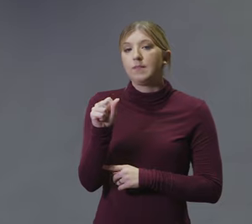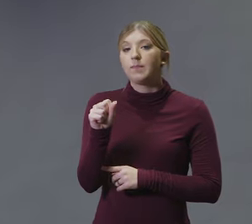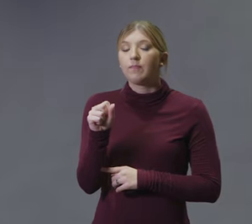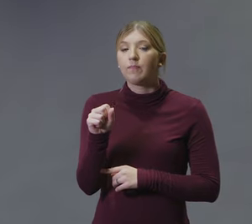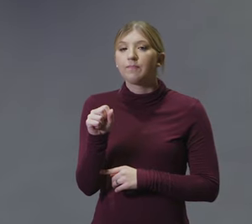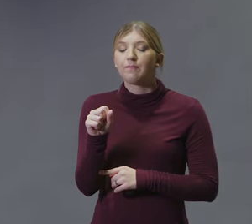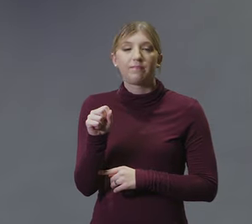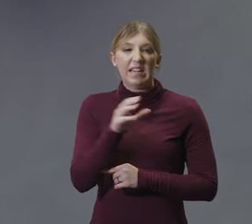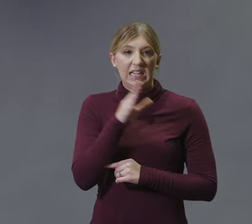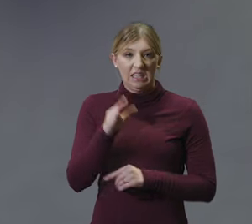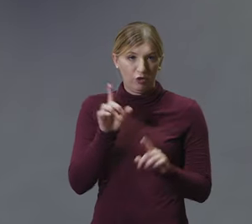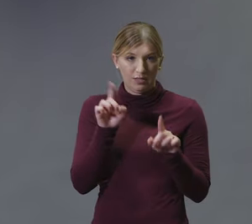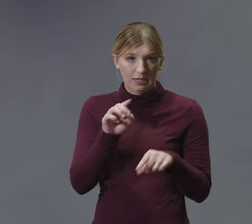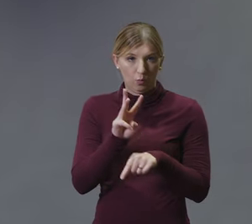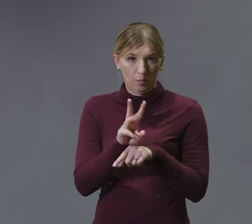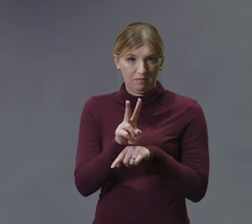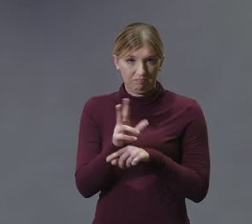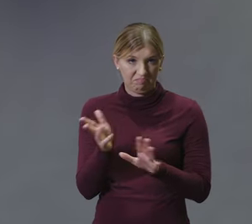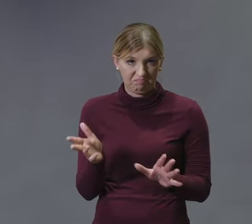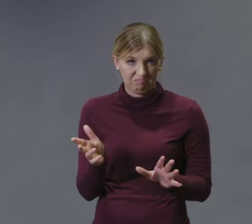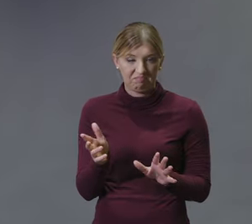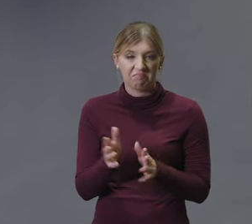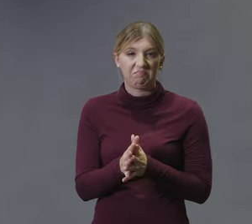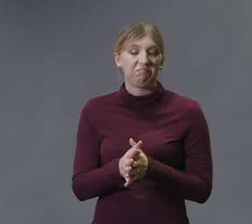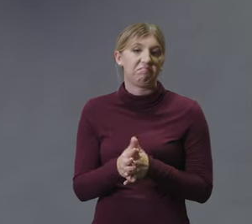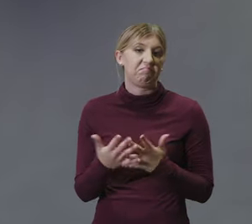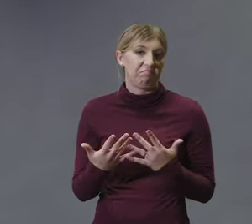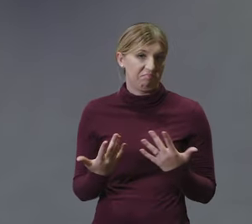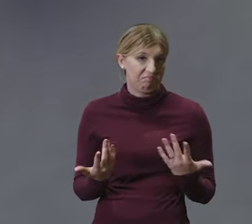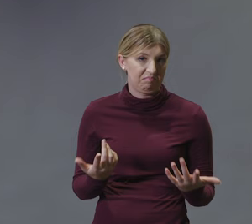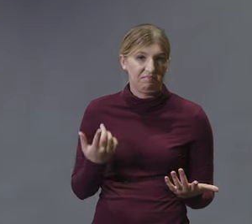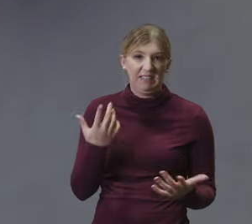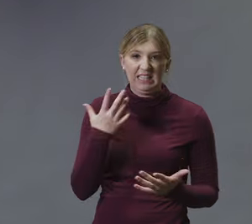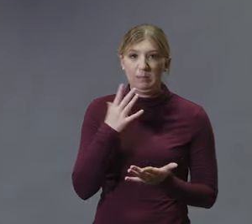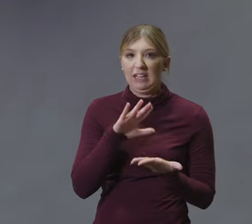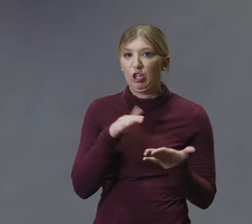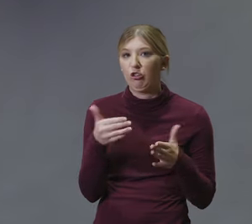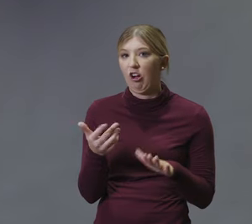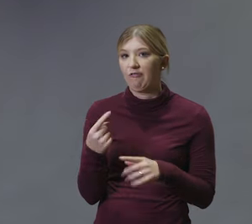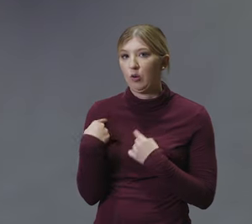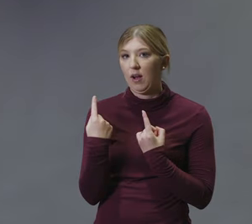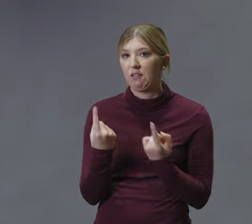hasn't attended Woodman. You know, he's been gone for a while.